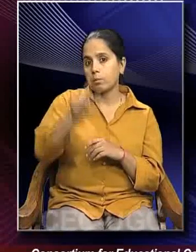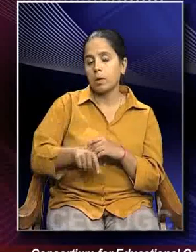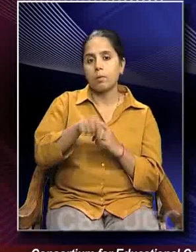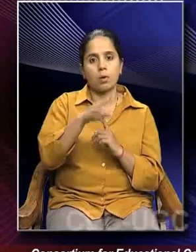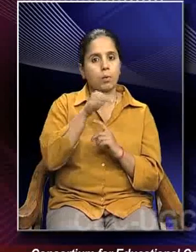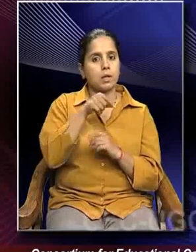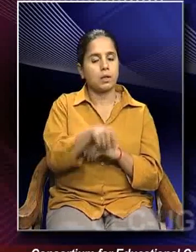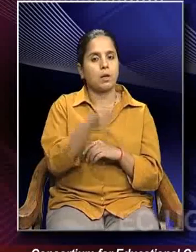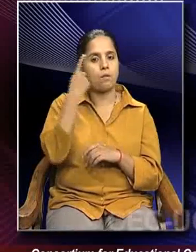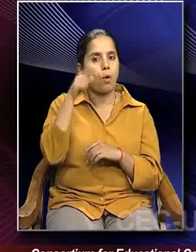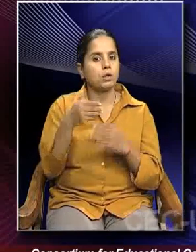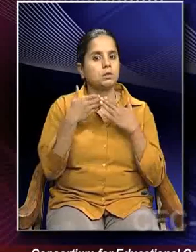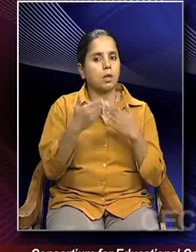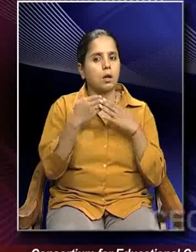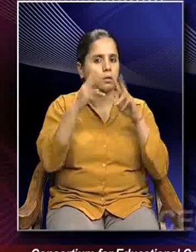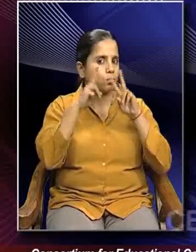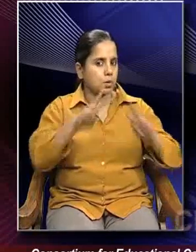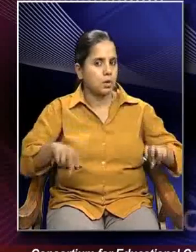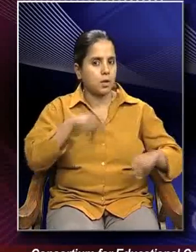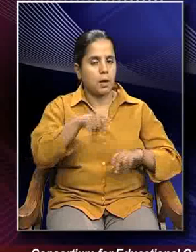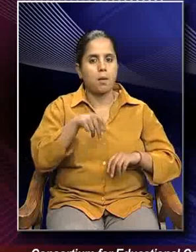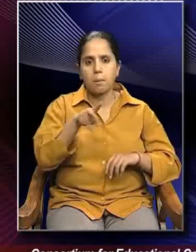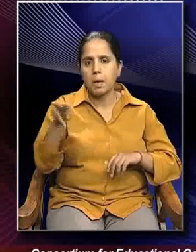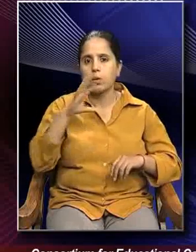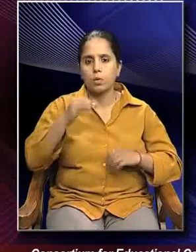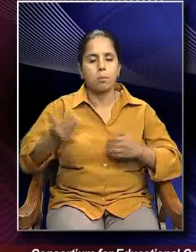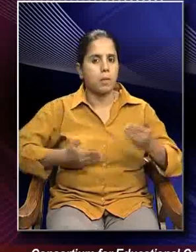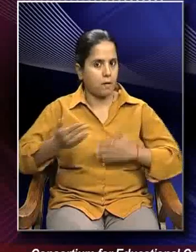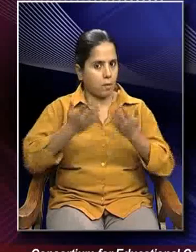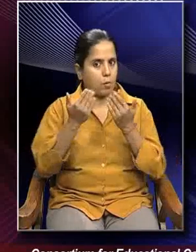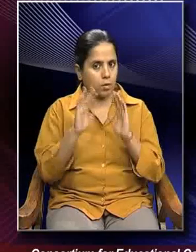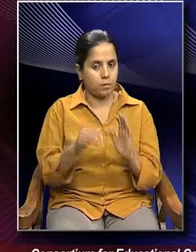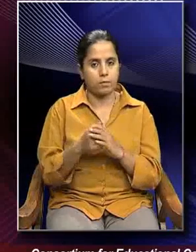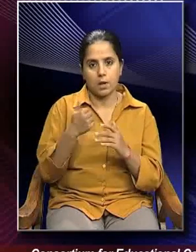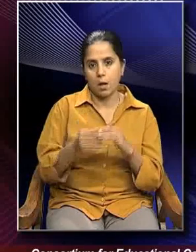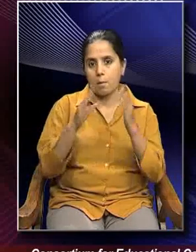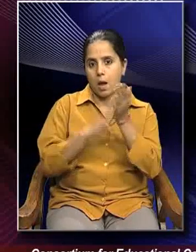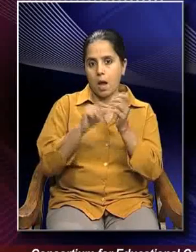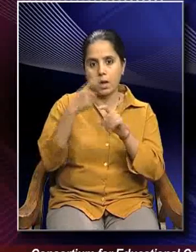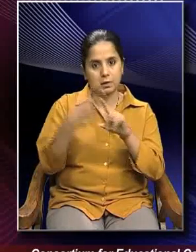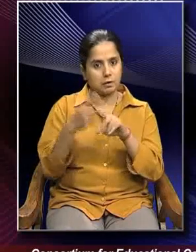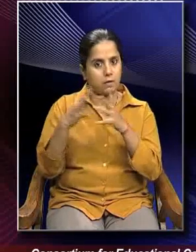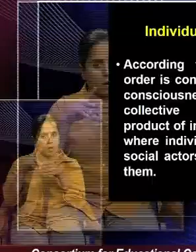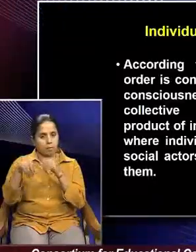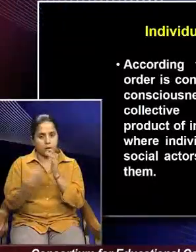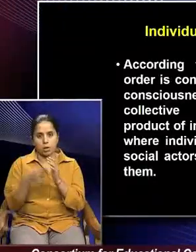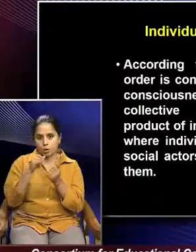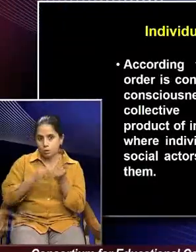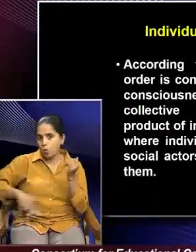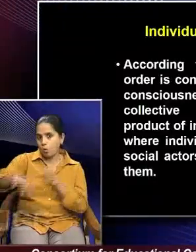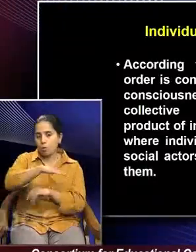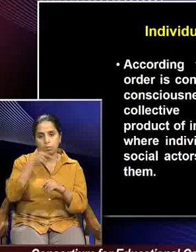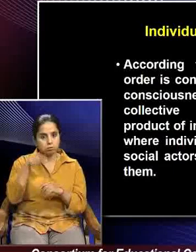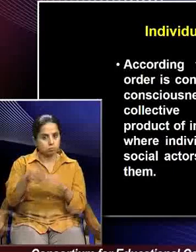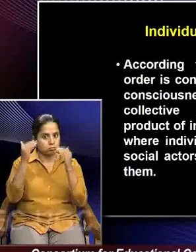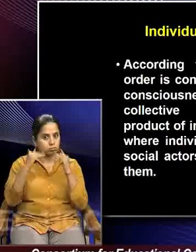the unit for study of meaningful behavior. According to Max Weber, social order